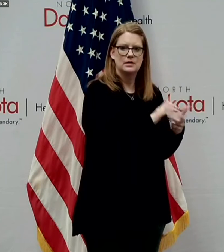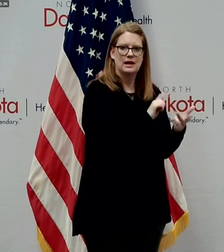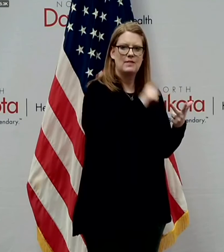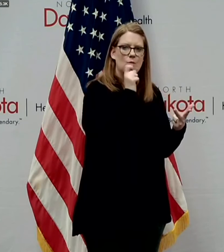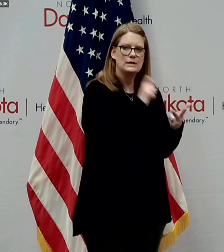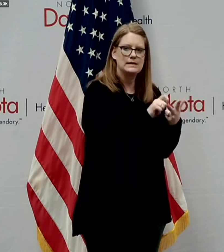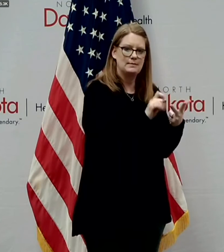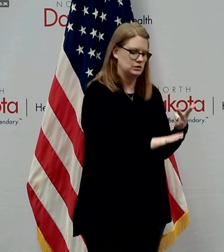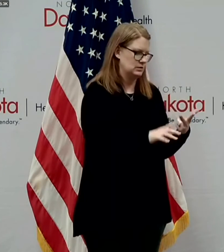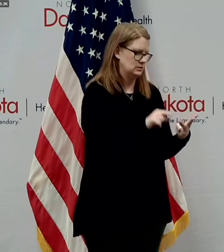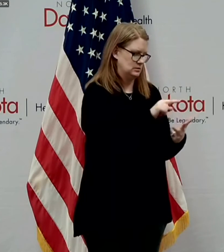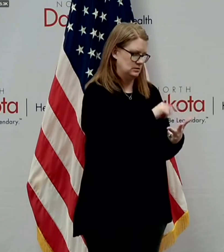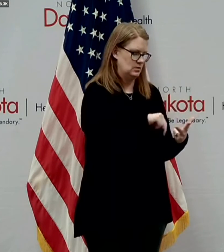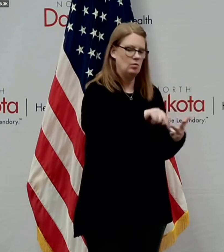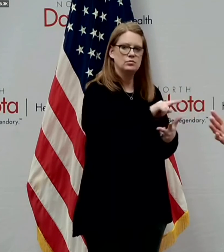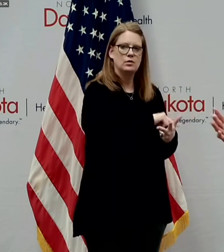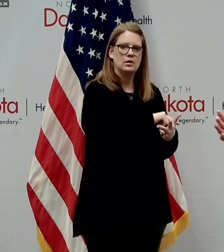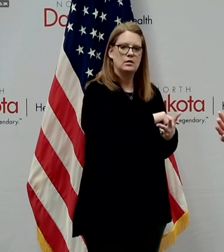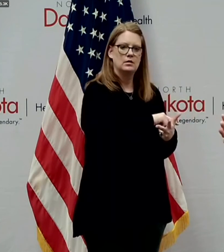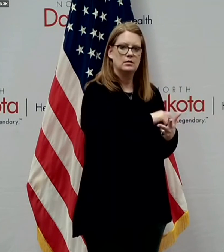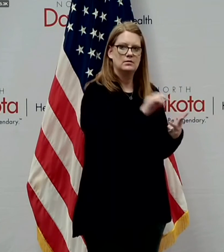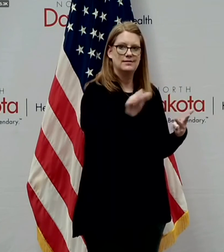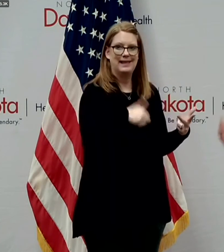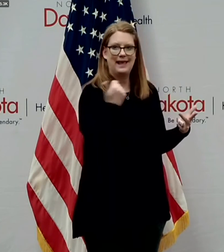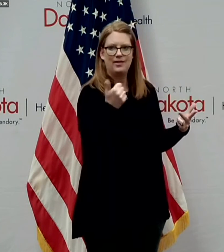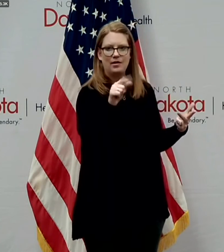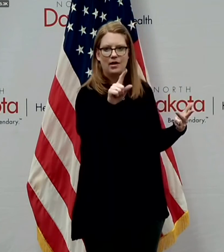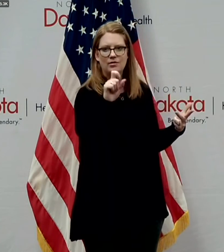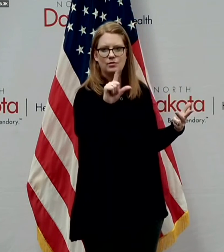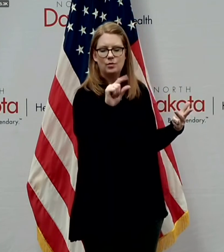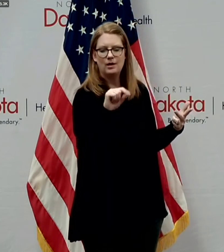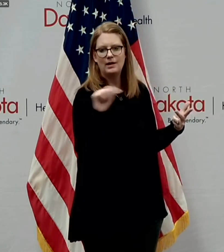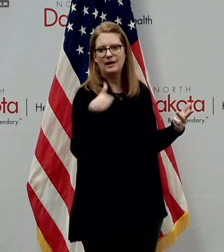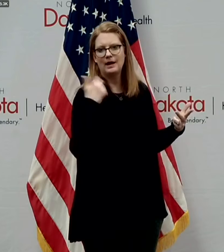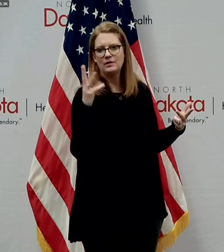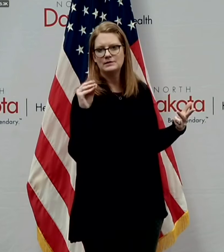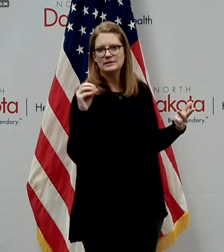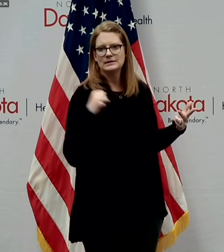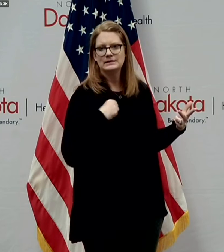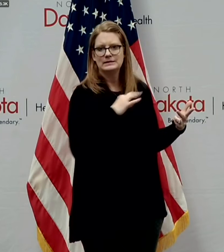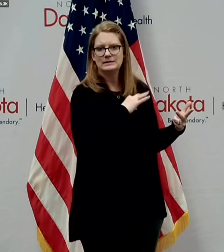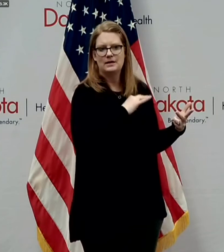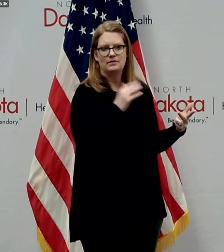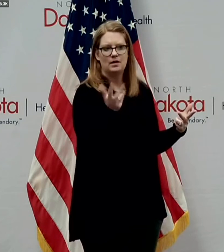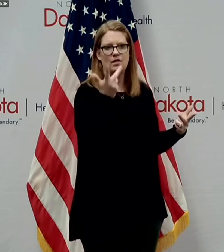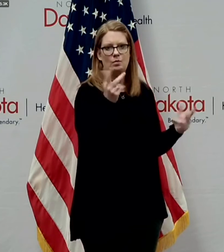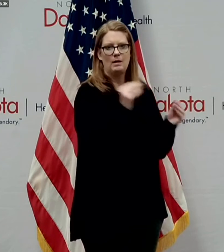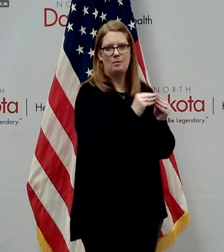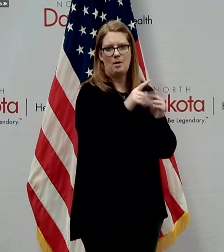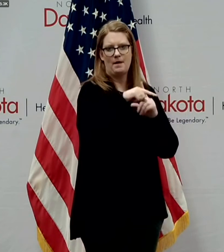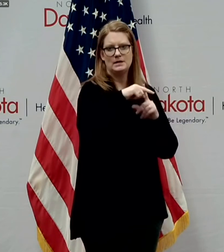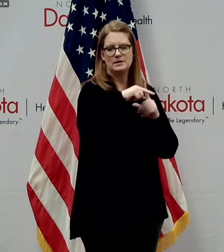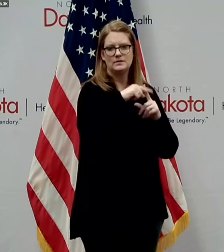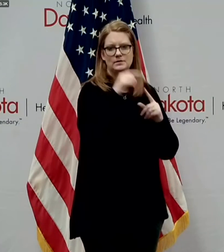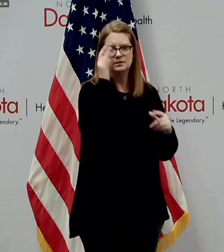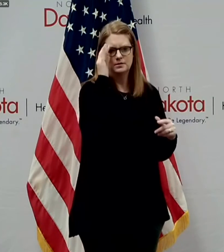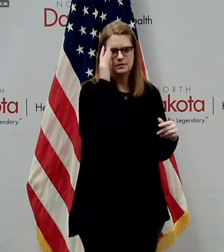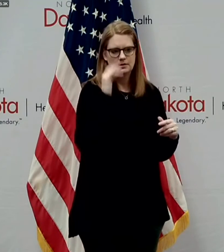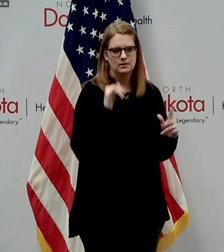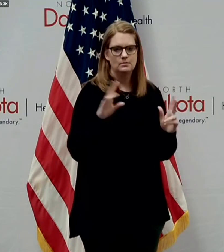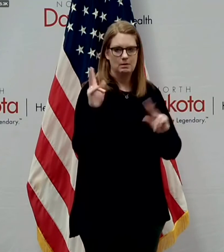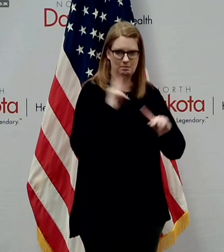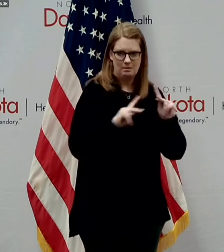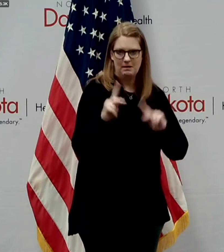receptionist. When we tested the other 120 and the other 60 staff, we only came up with 3 more positives. But people remained